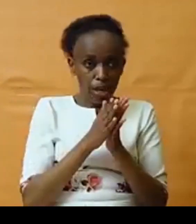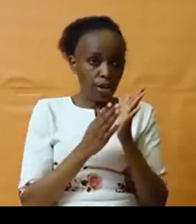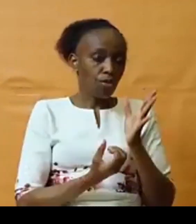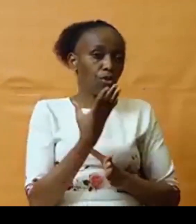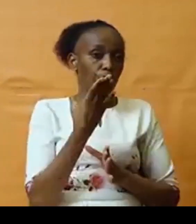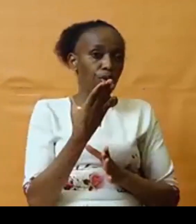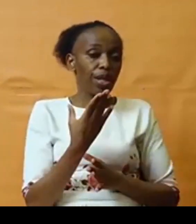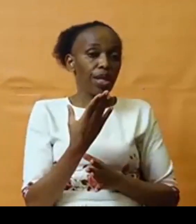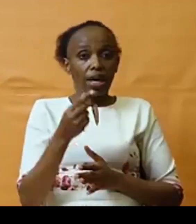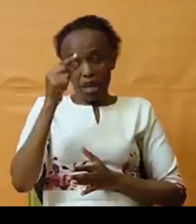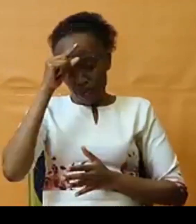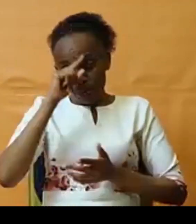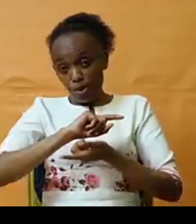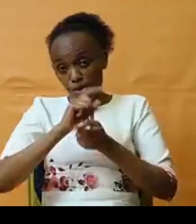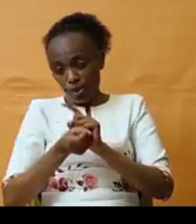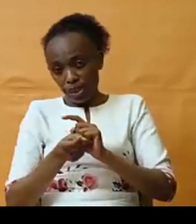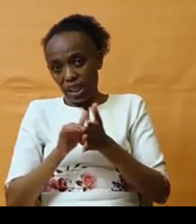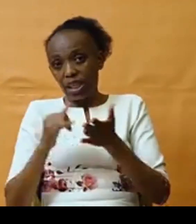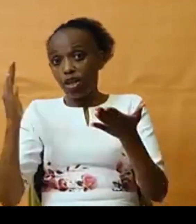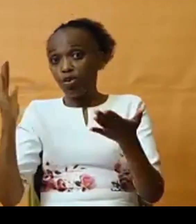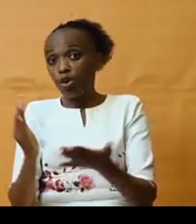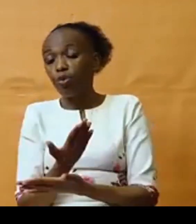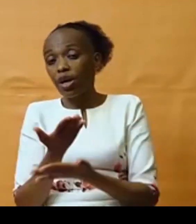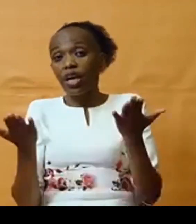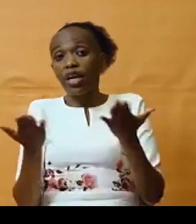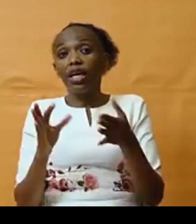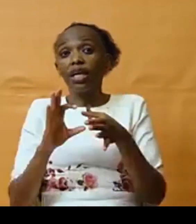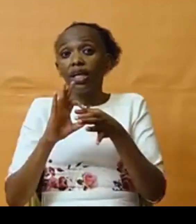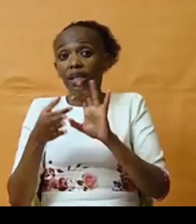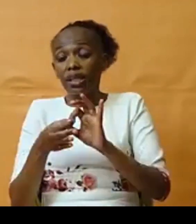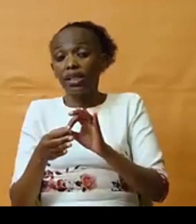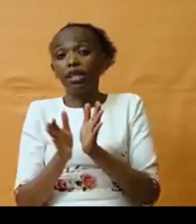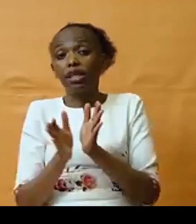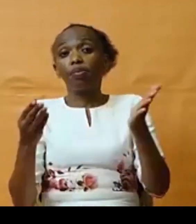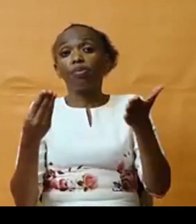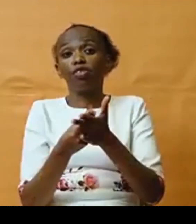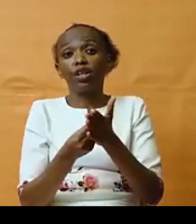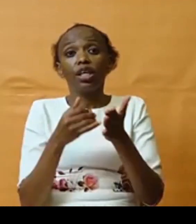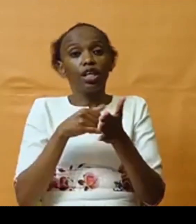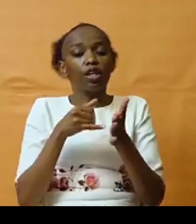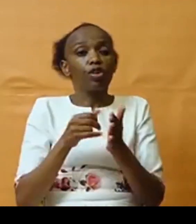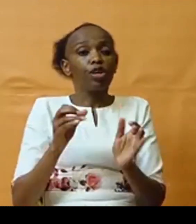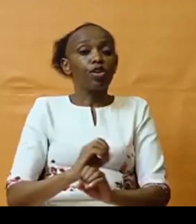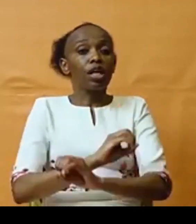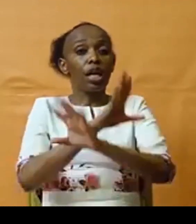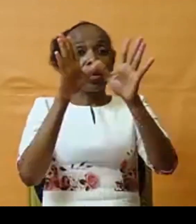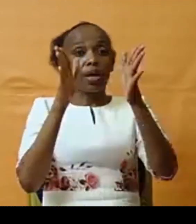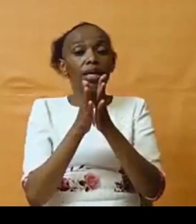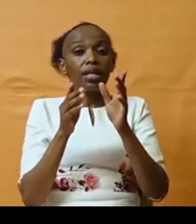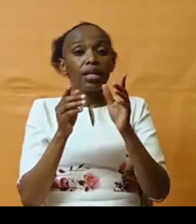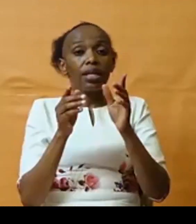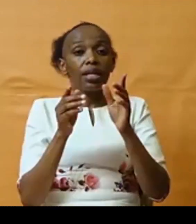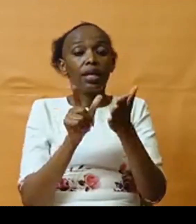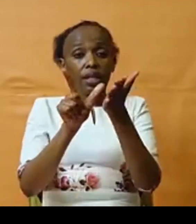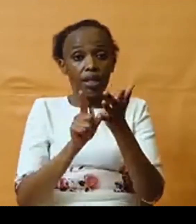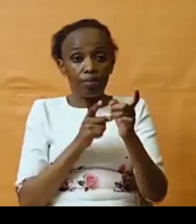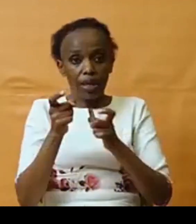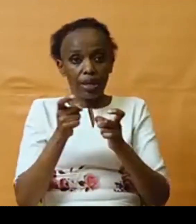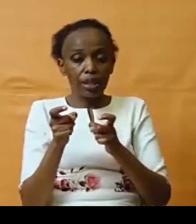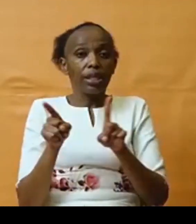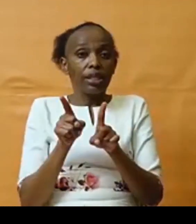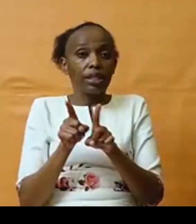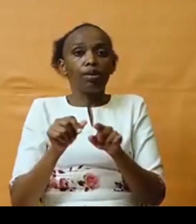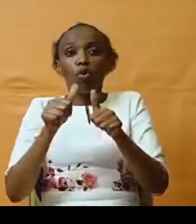be strengthened. Governance reforms that eradicate any leakages in public finance, improve transparency in debt management, and